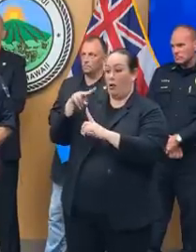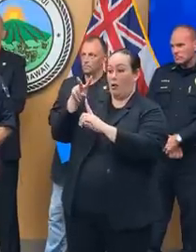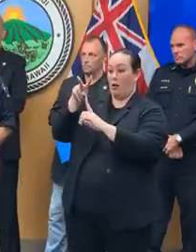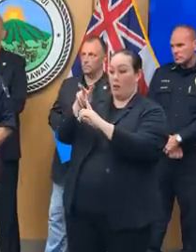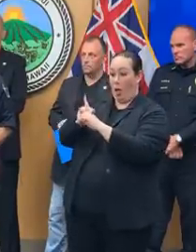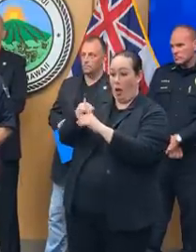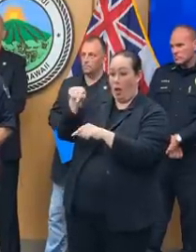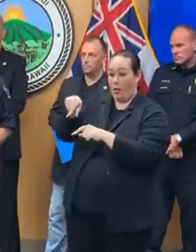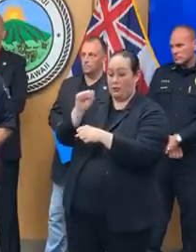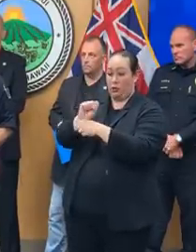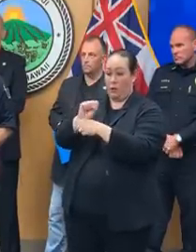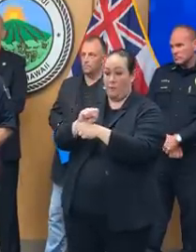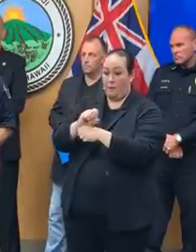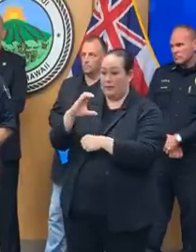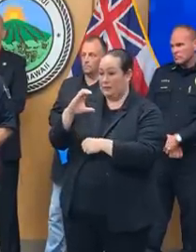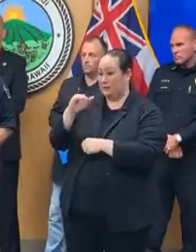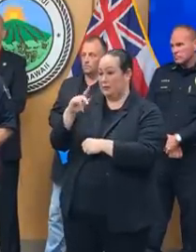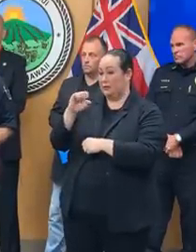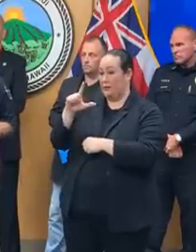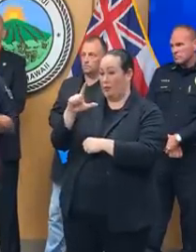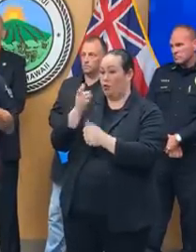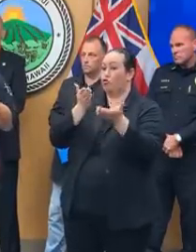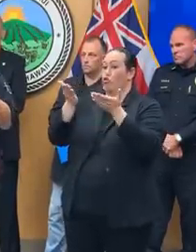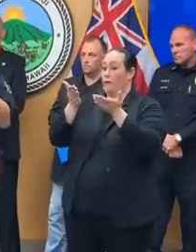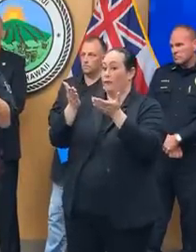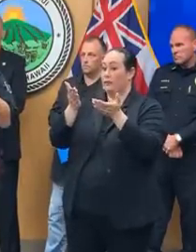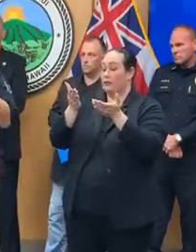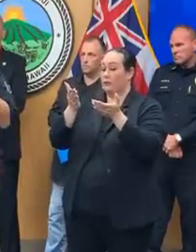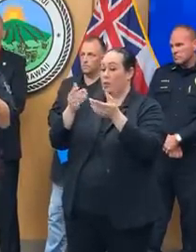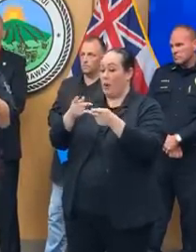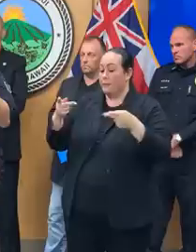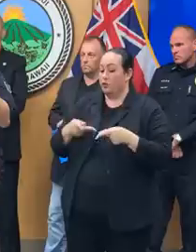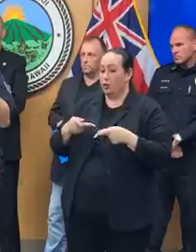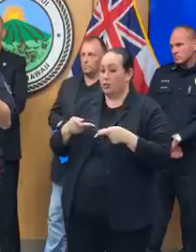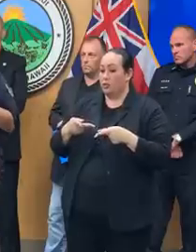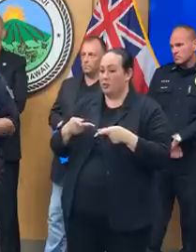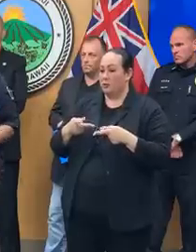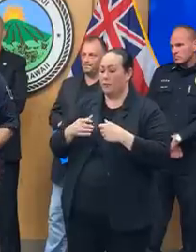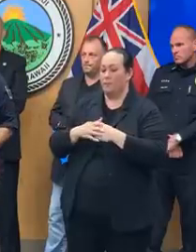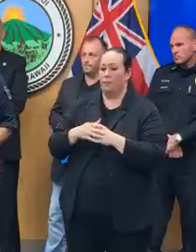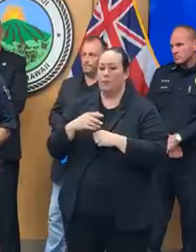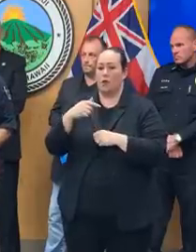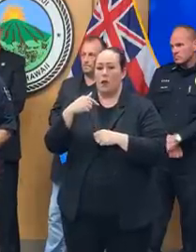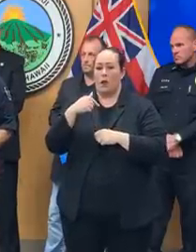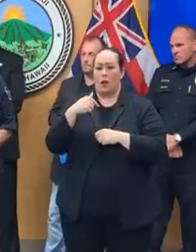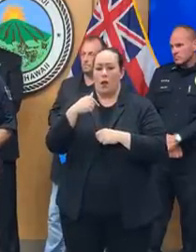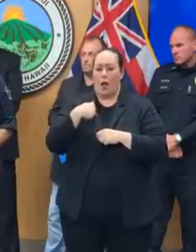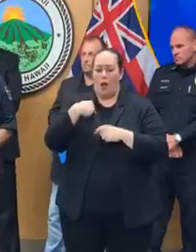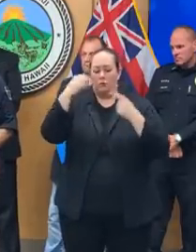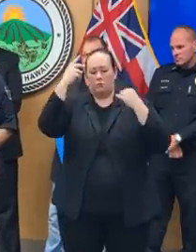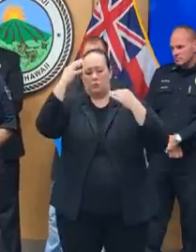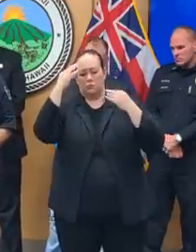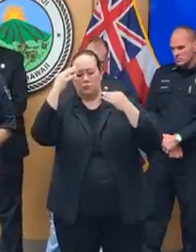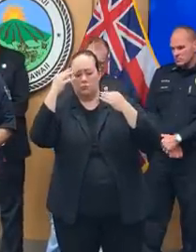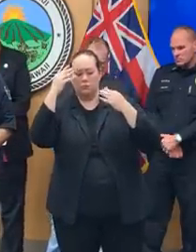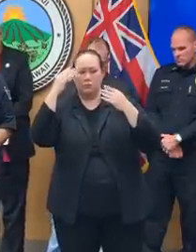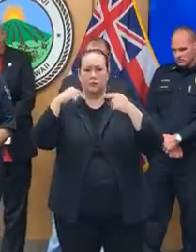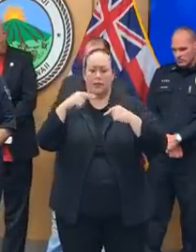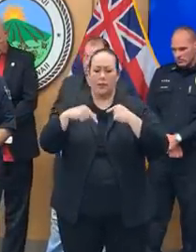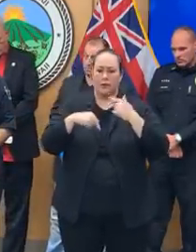is, by the way, a civil service position, I went through a very arduous process,